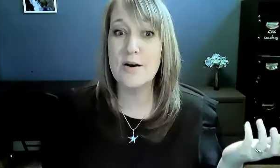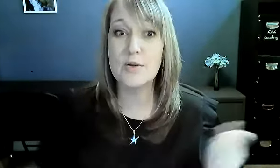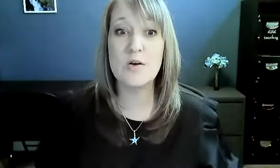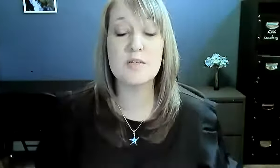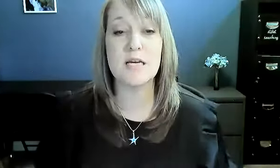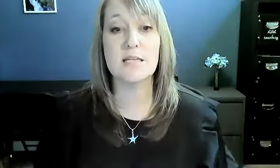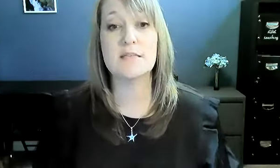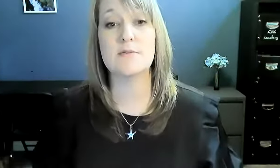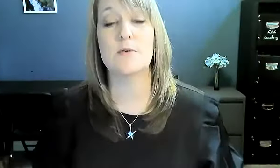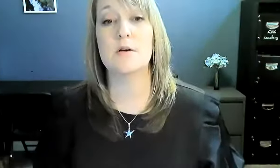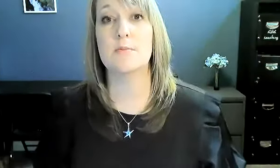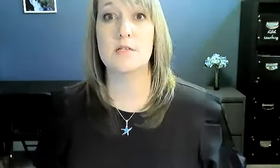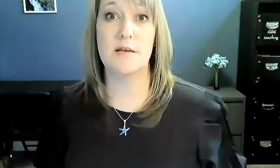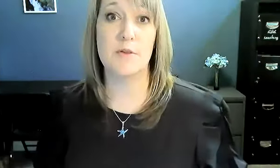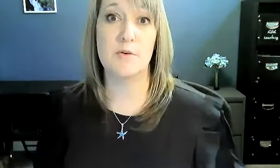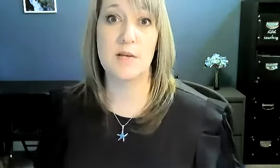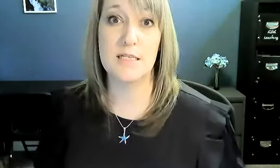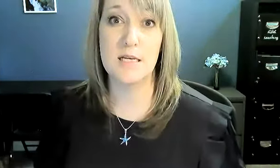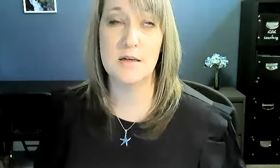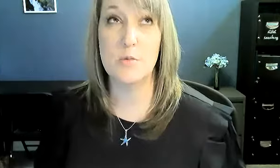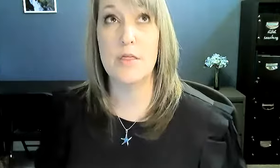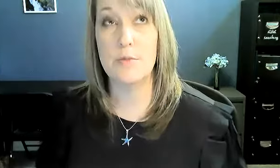you know signs for numbers 11 through 19 with 3